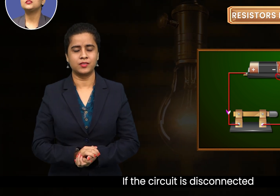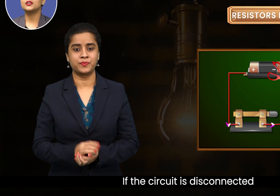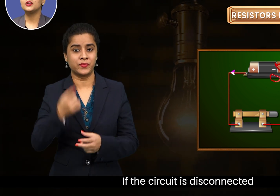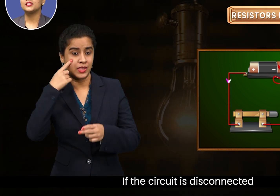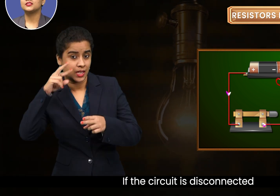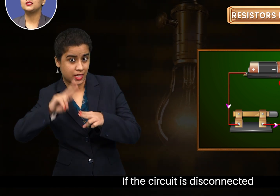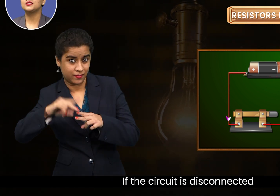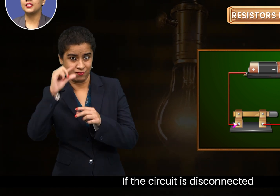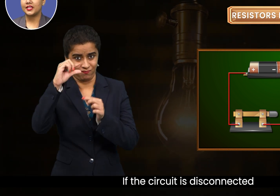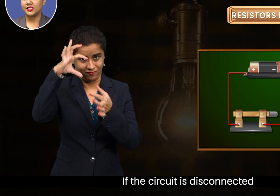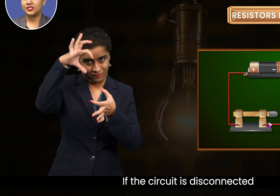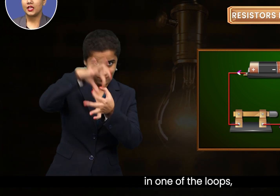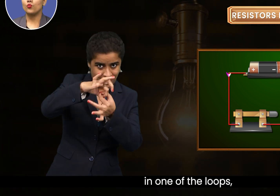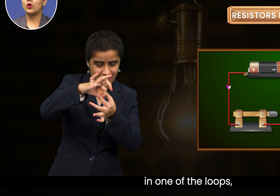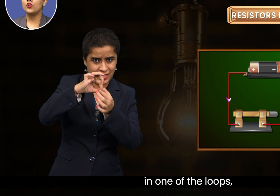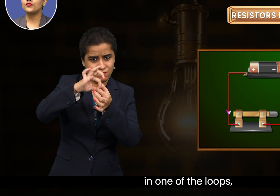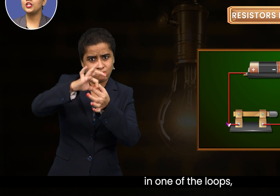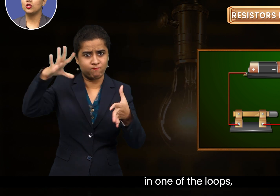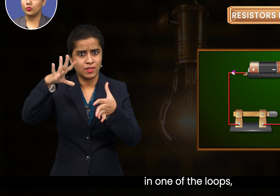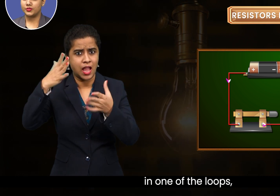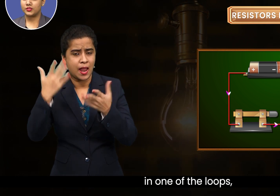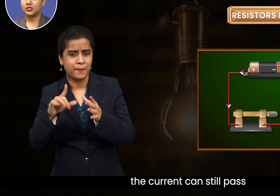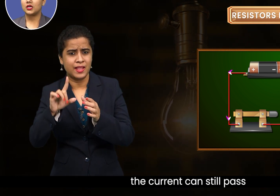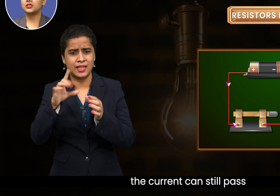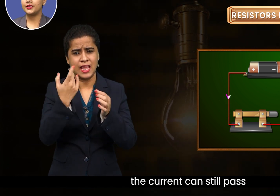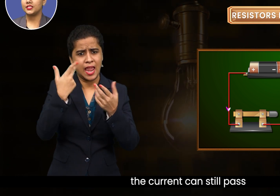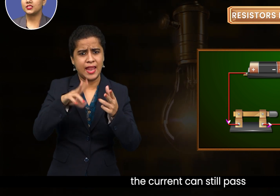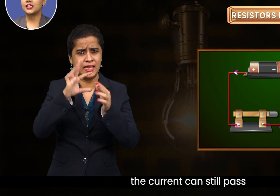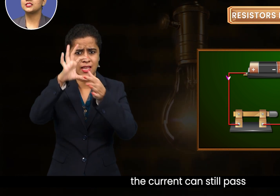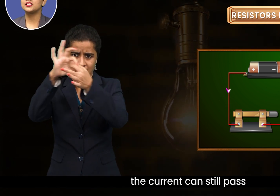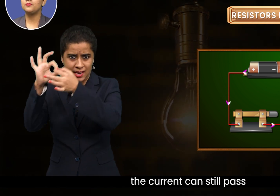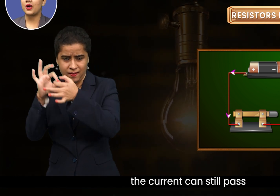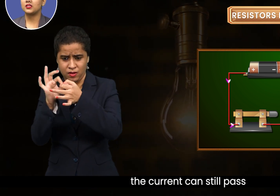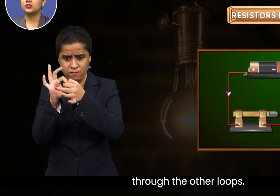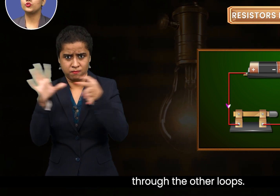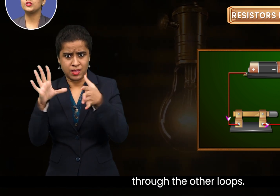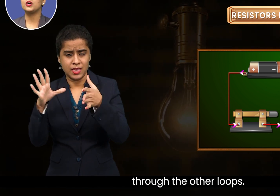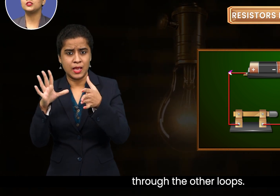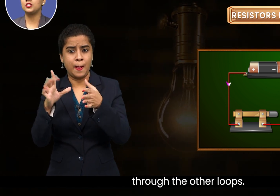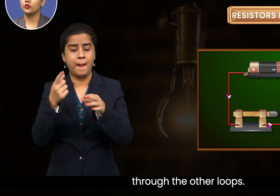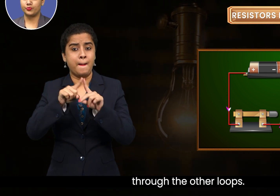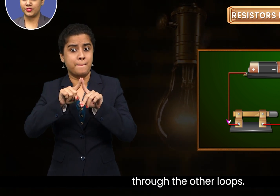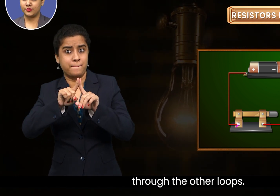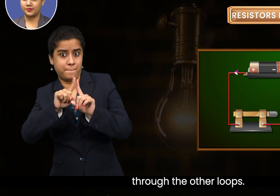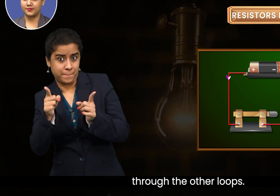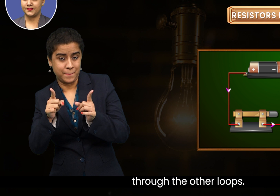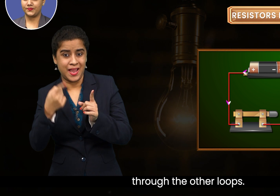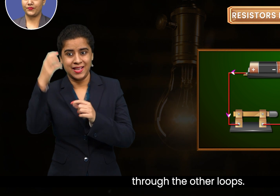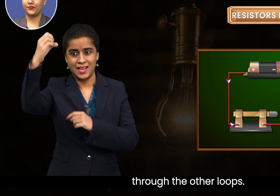If the circuit is disconnected in one of the loops, the current can still pass through the other